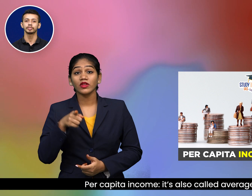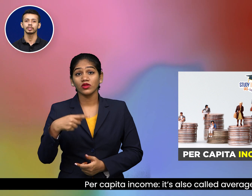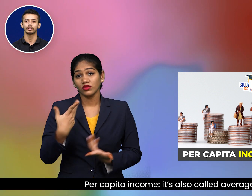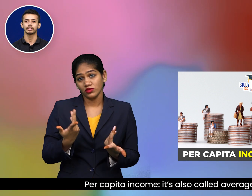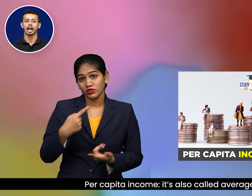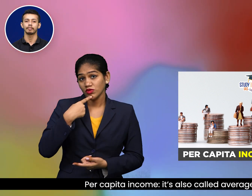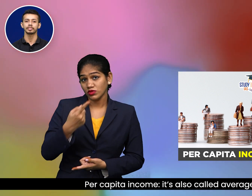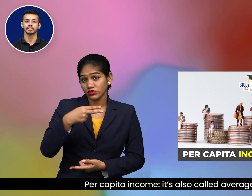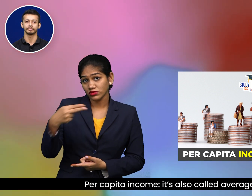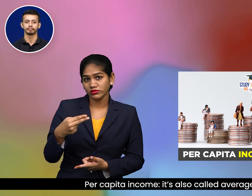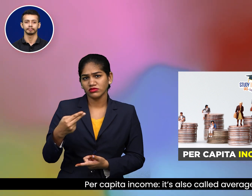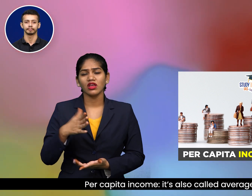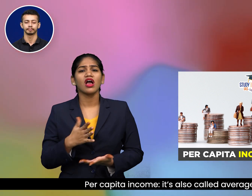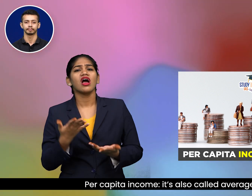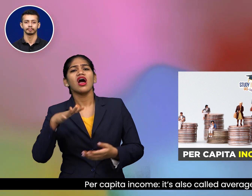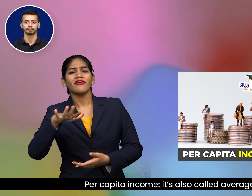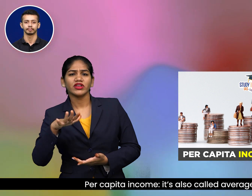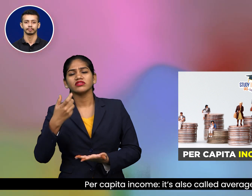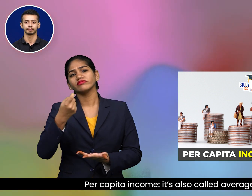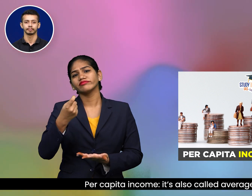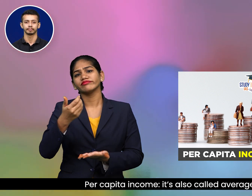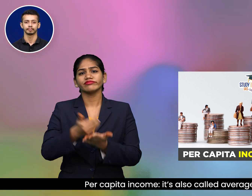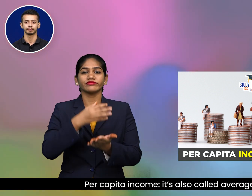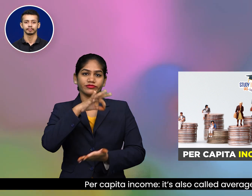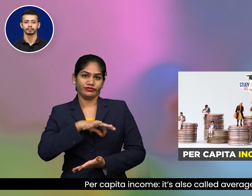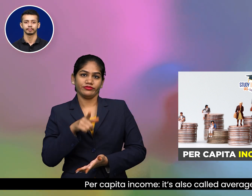It's also called average income.